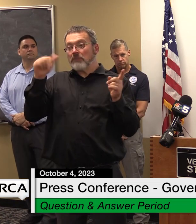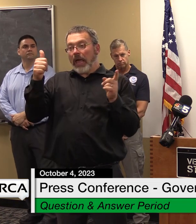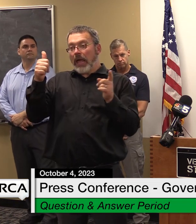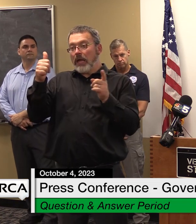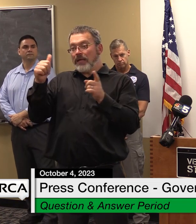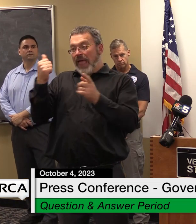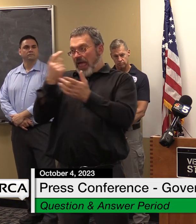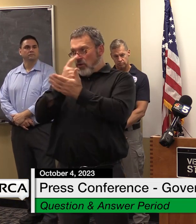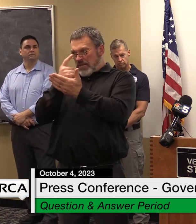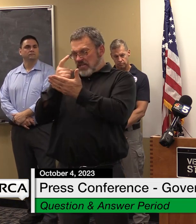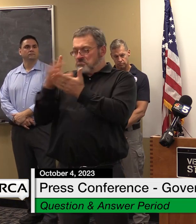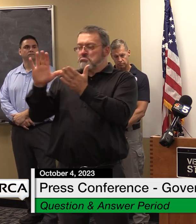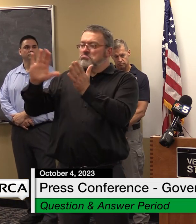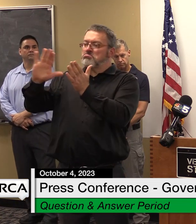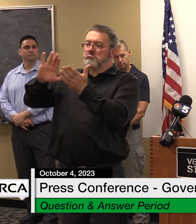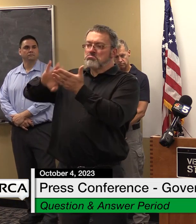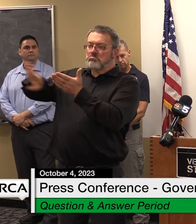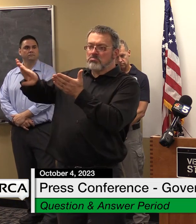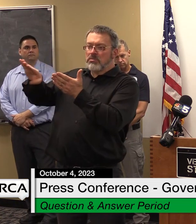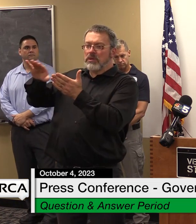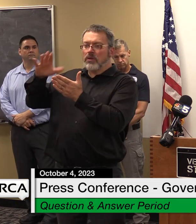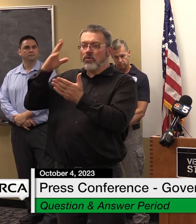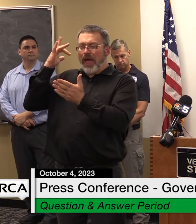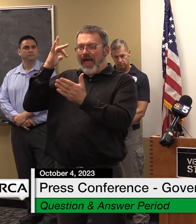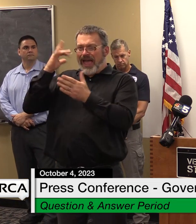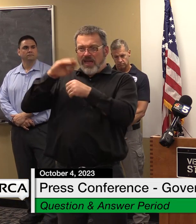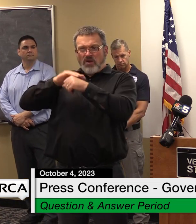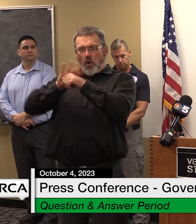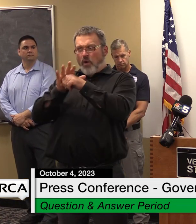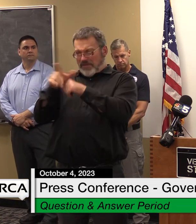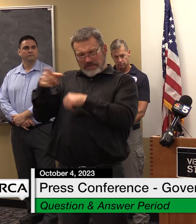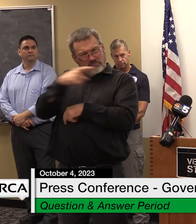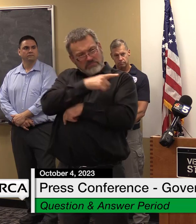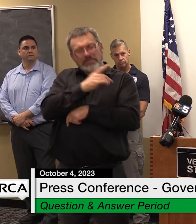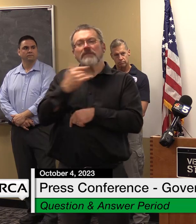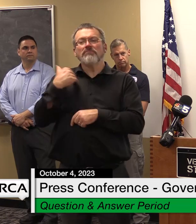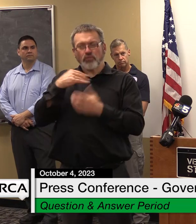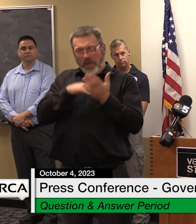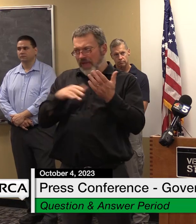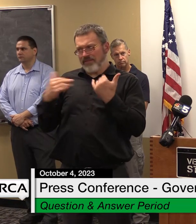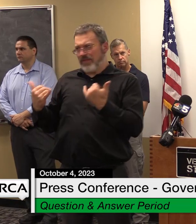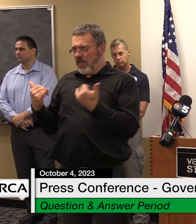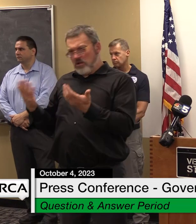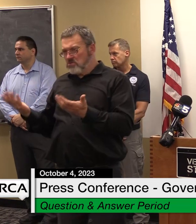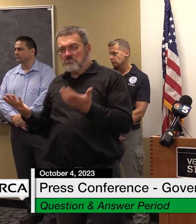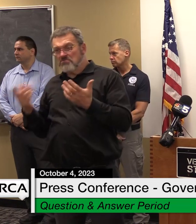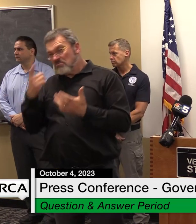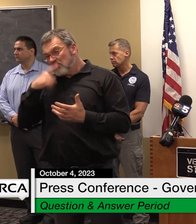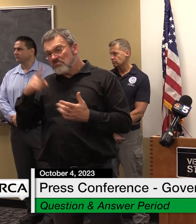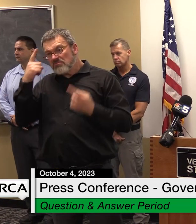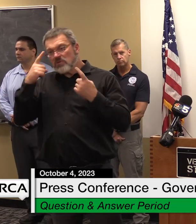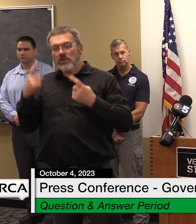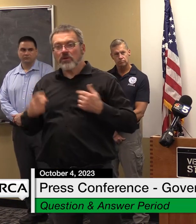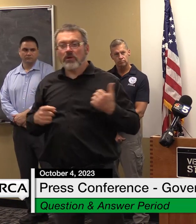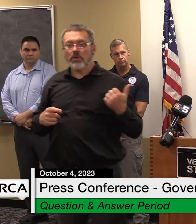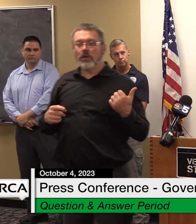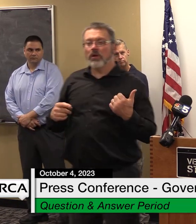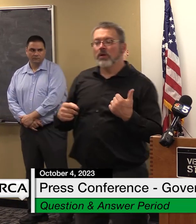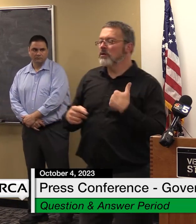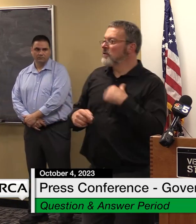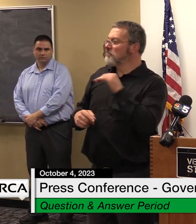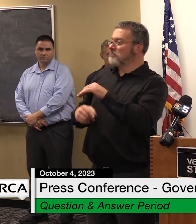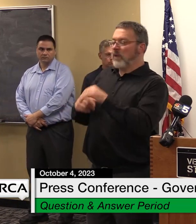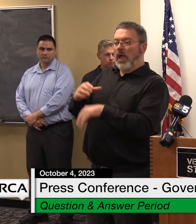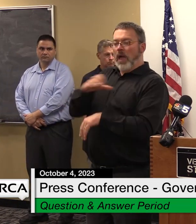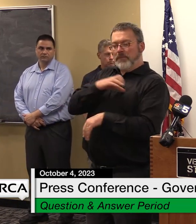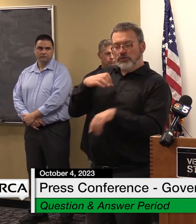get benefits? Because that's what, something we did during COVID, right? But I gather we haven't done that. Yeah, I'm not sure if Commissioner Harrington is on. I might have him respond,